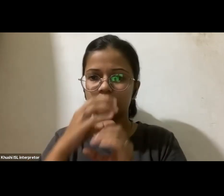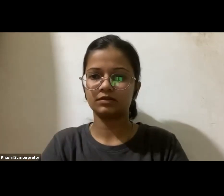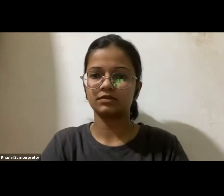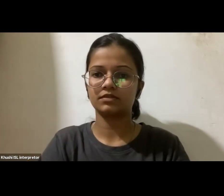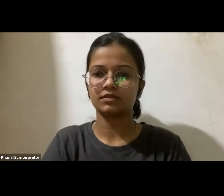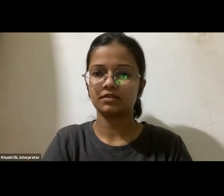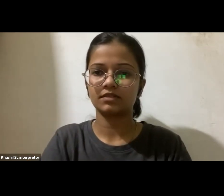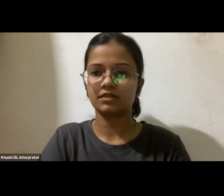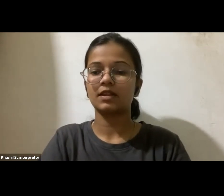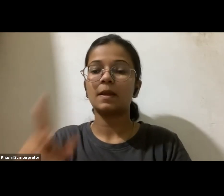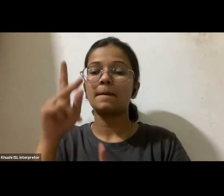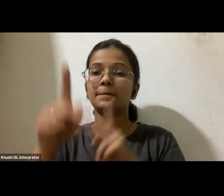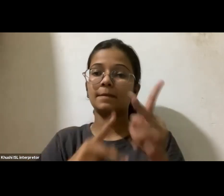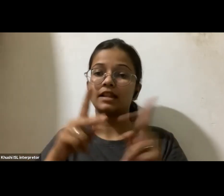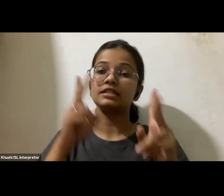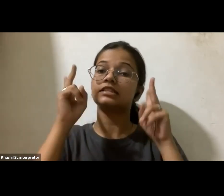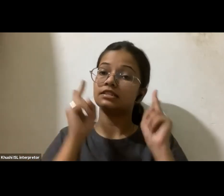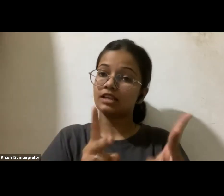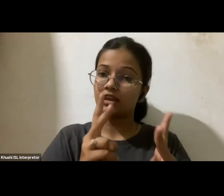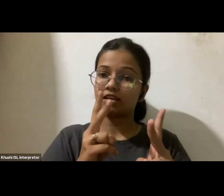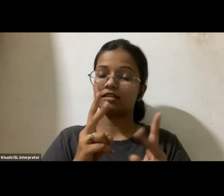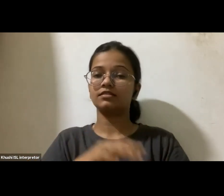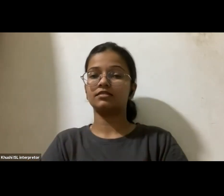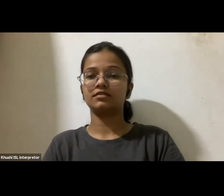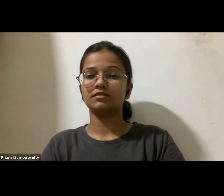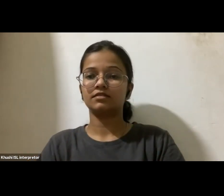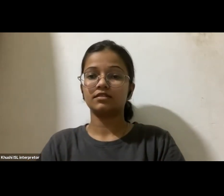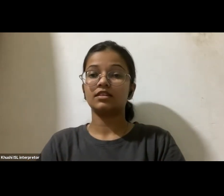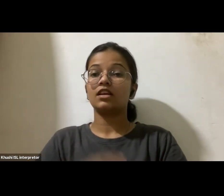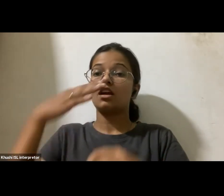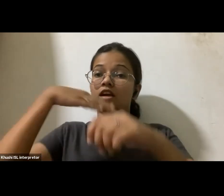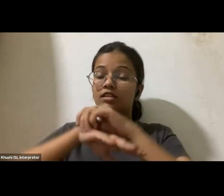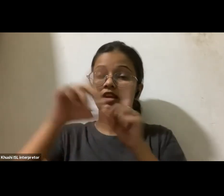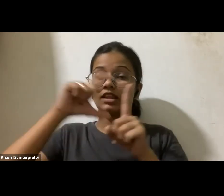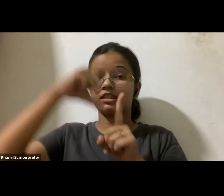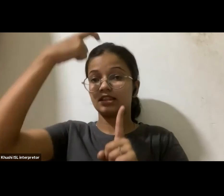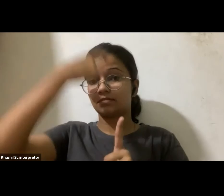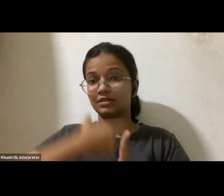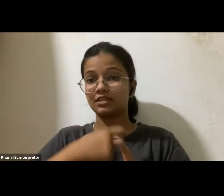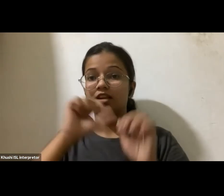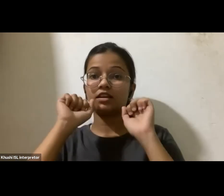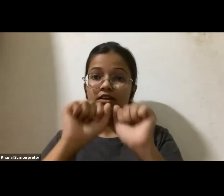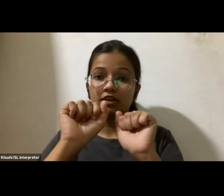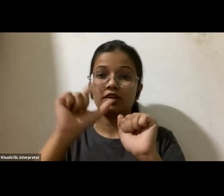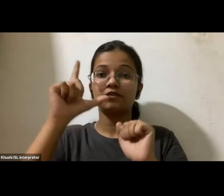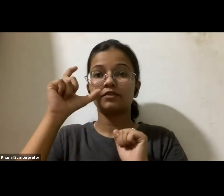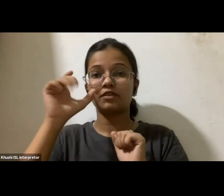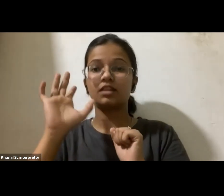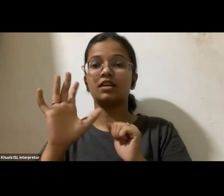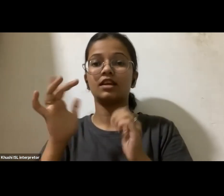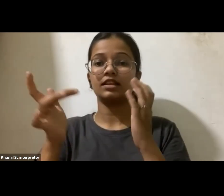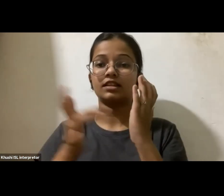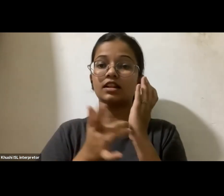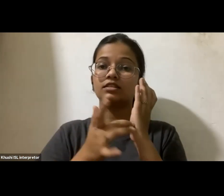people had to stay still under the discipline of the photographer, also because of the kind of technology that